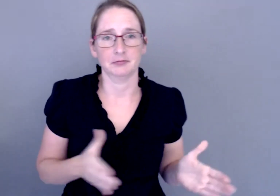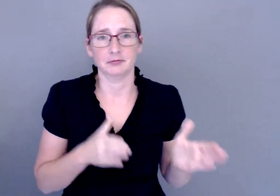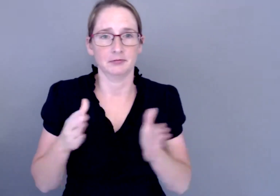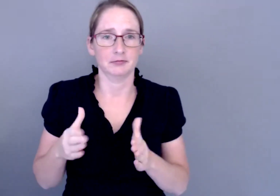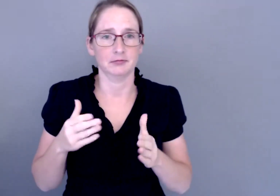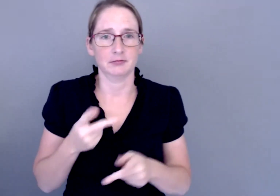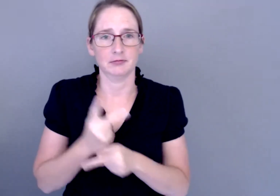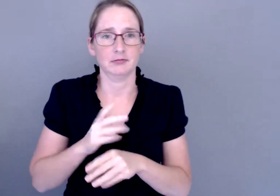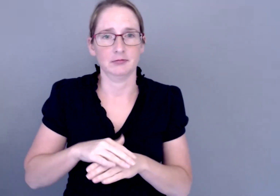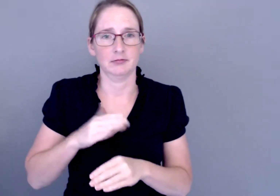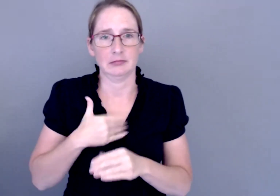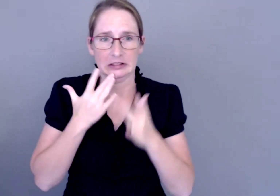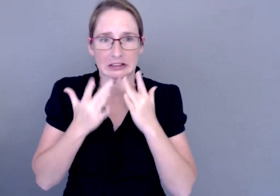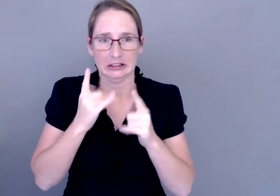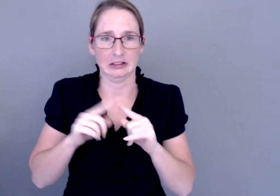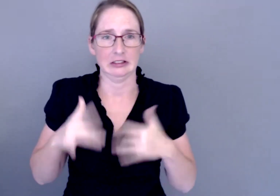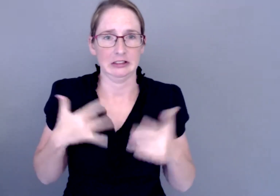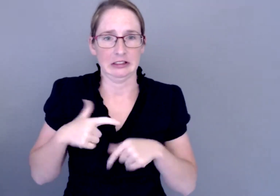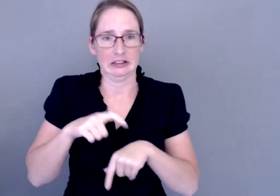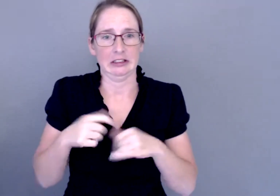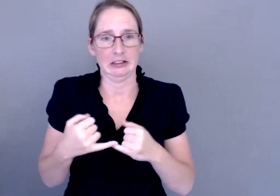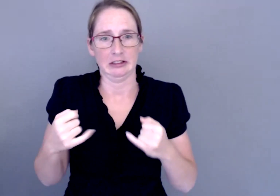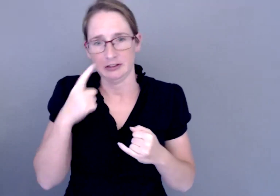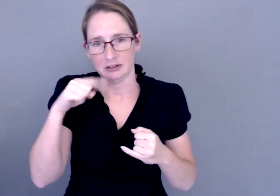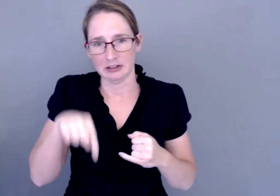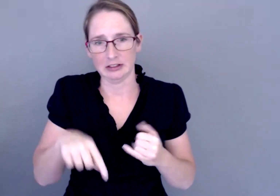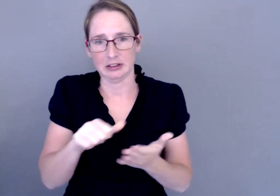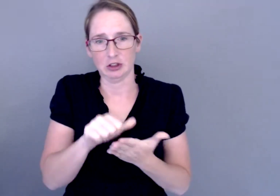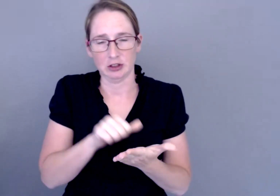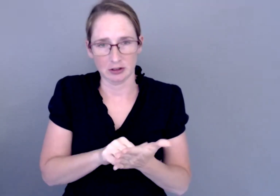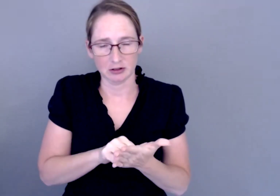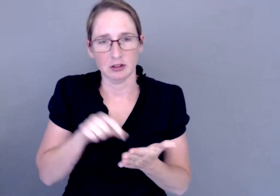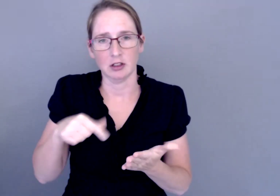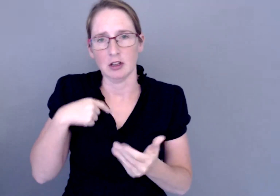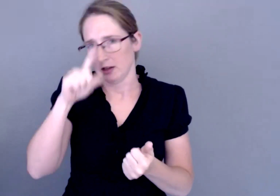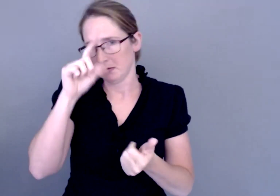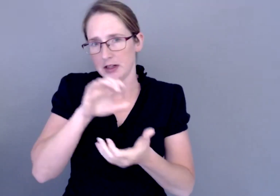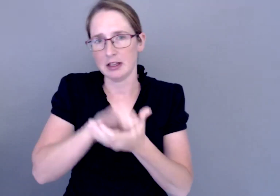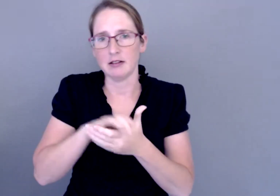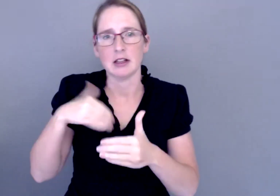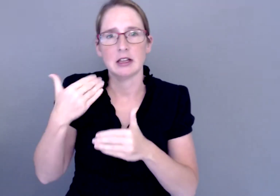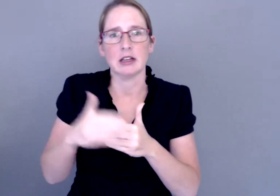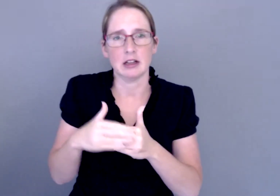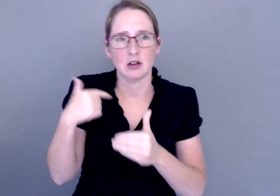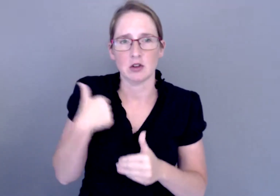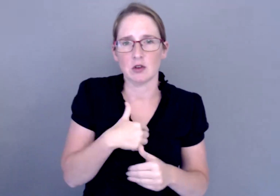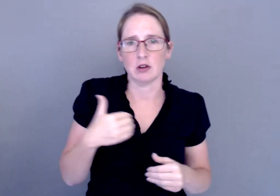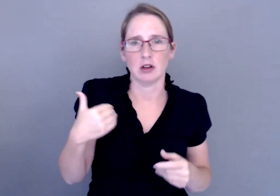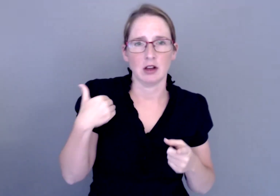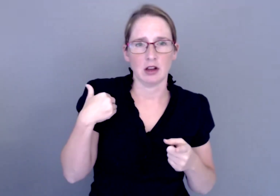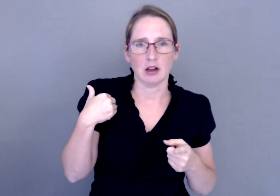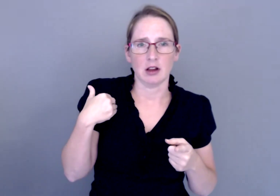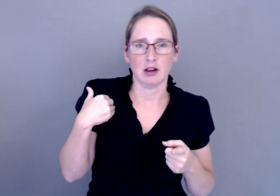on our tight but exciting timeline for this agenda, I believe next up we do have